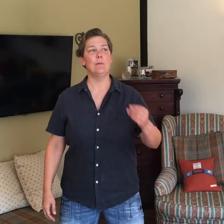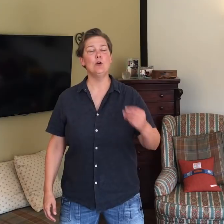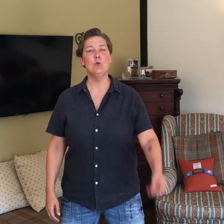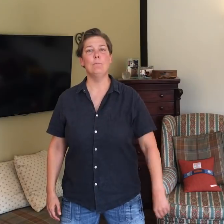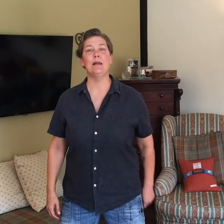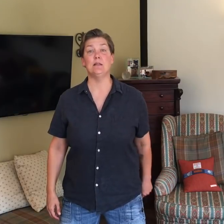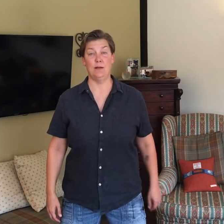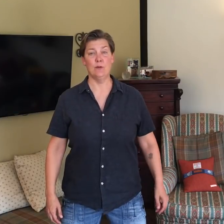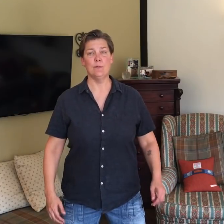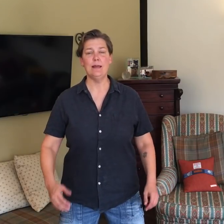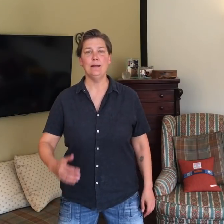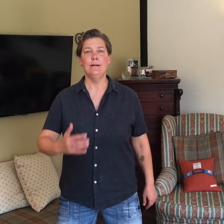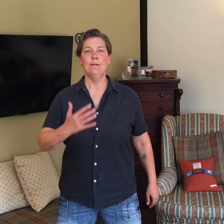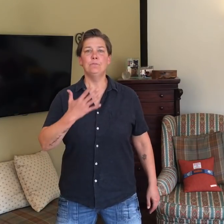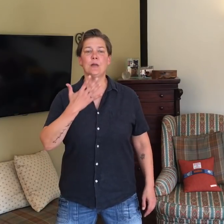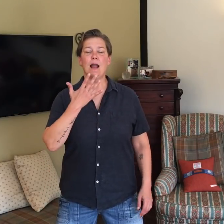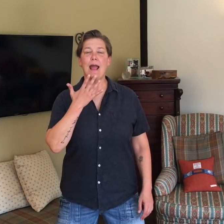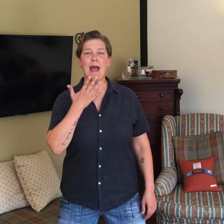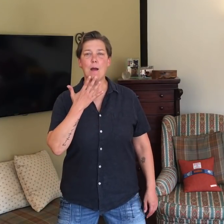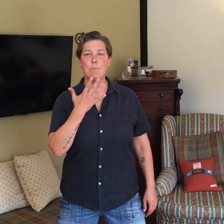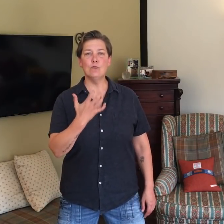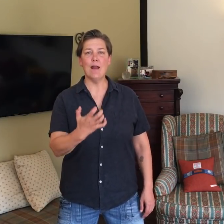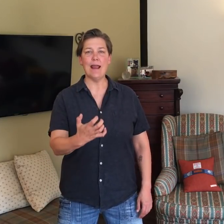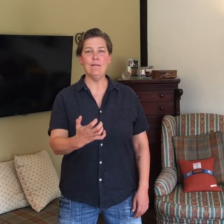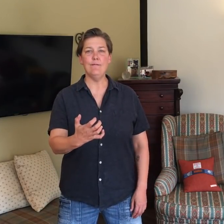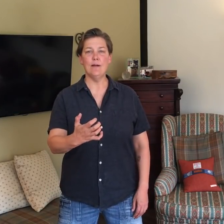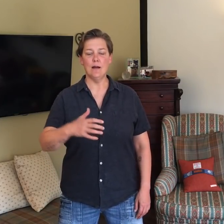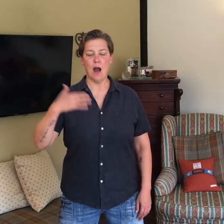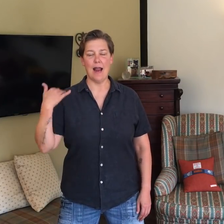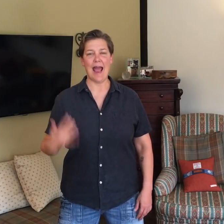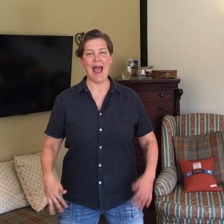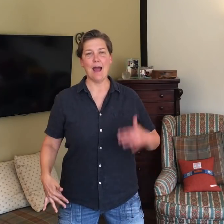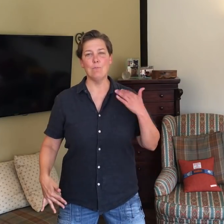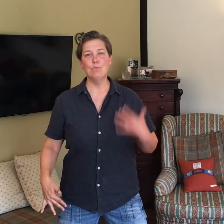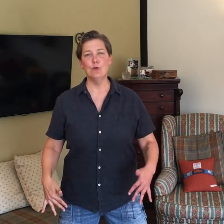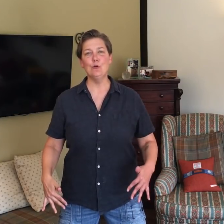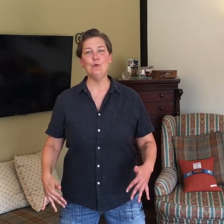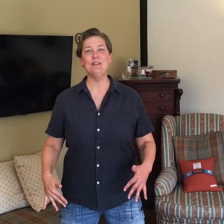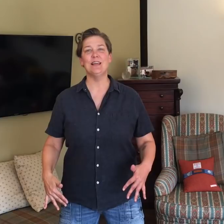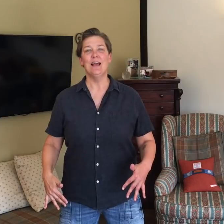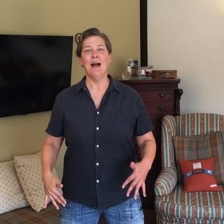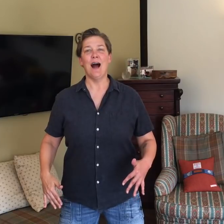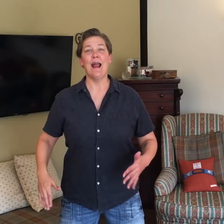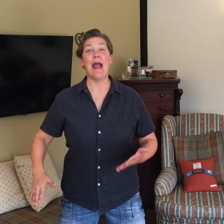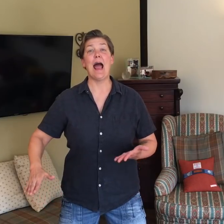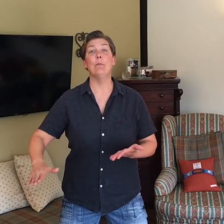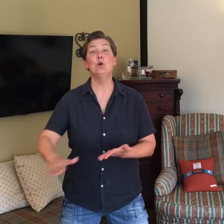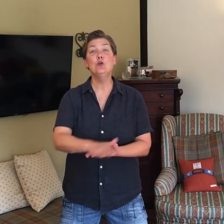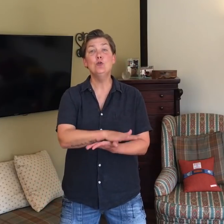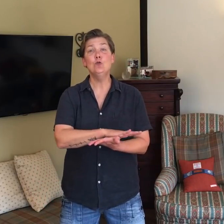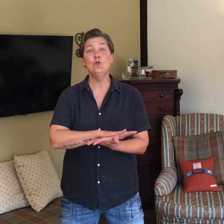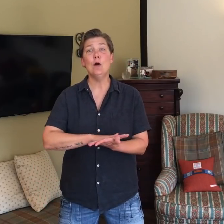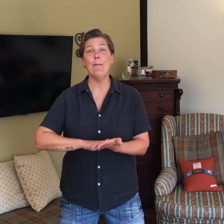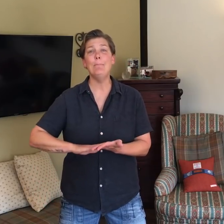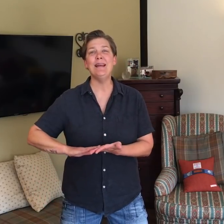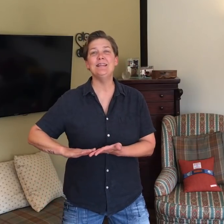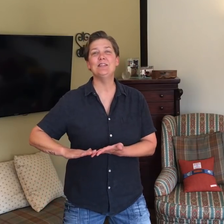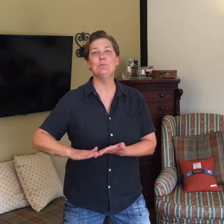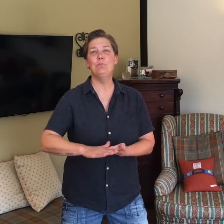who I'm meant to be. With me. I am brave, I am bruised, I am who I'm meant to